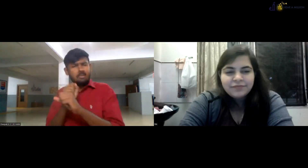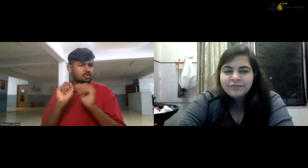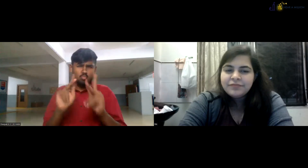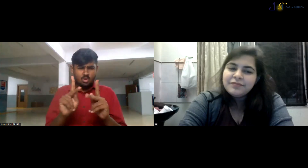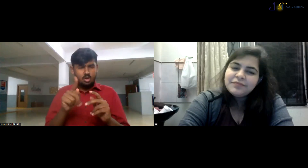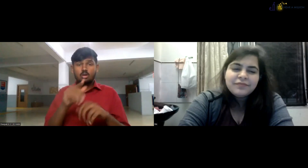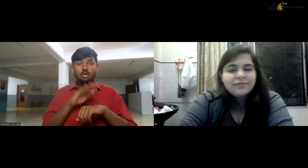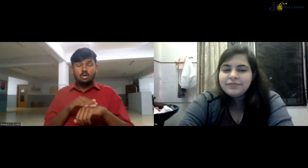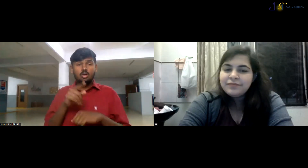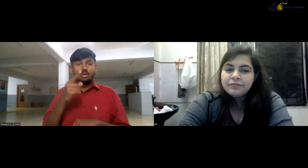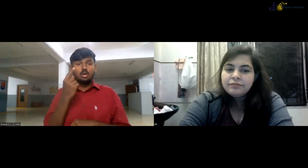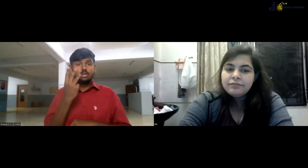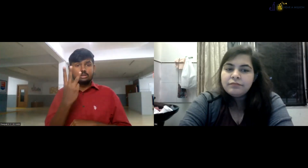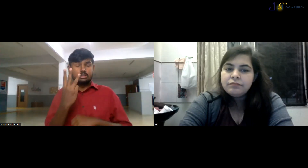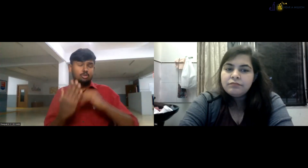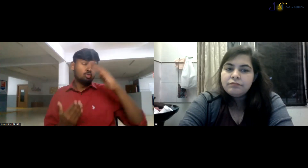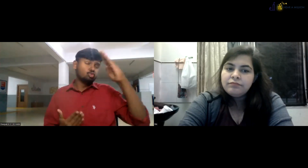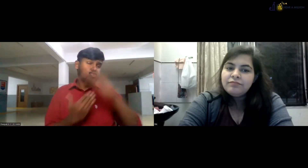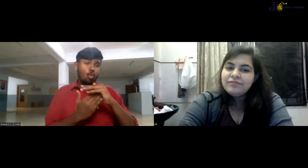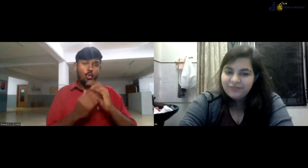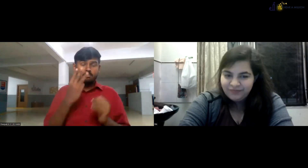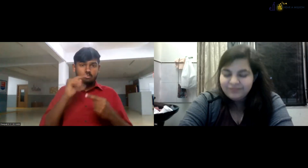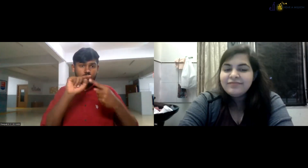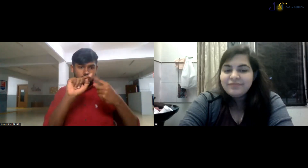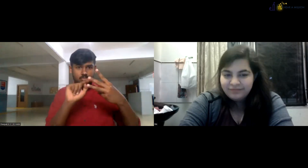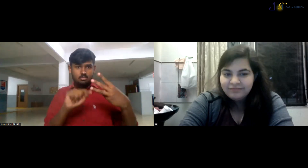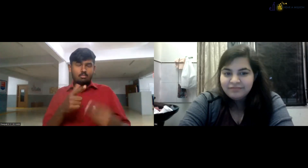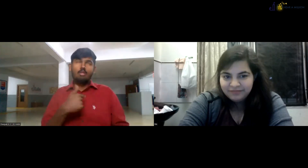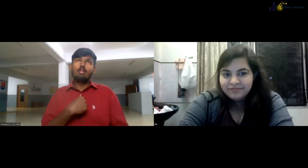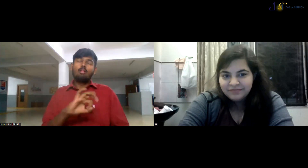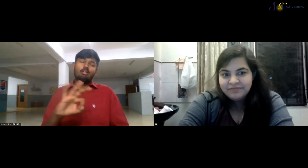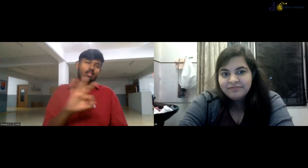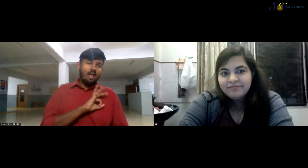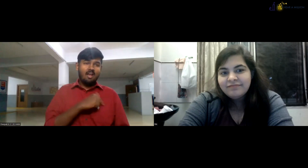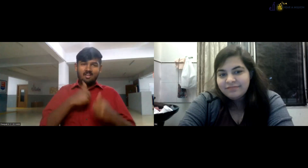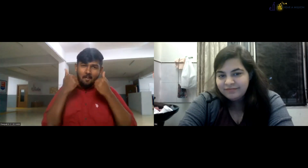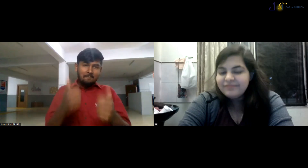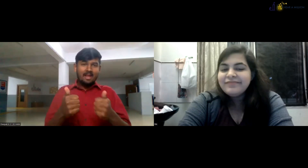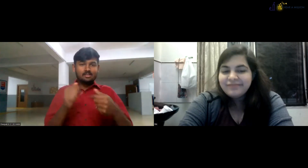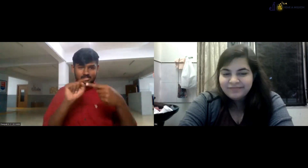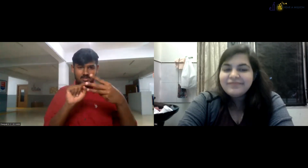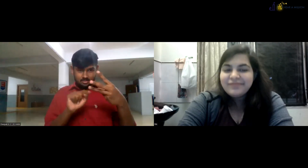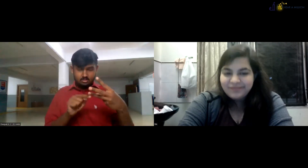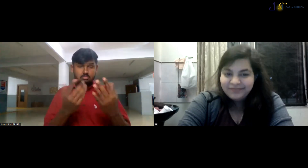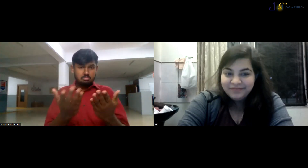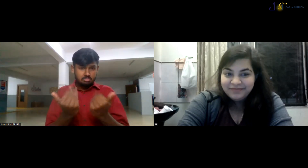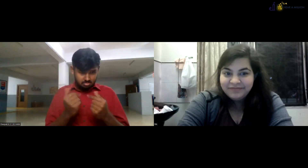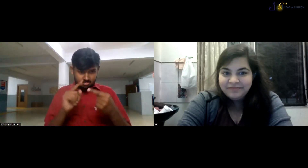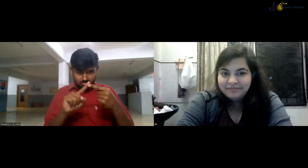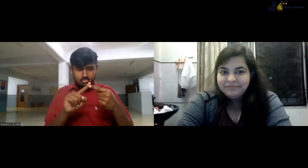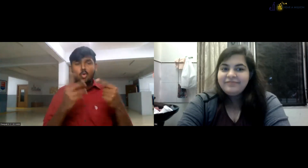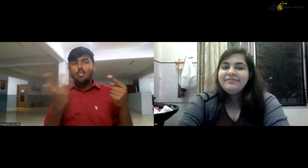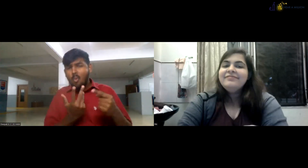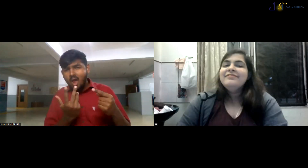So you must be having a lot of experience in India, If you can share your top three